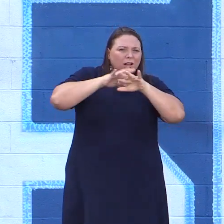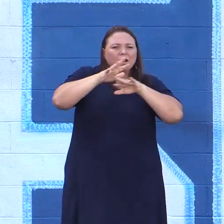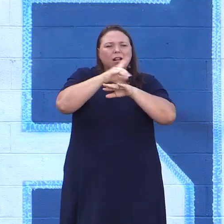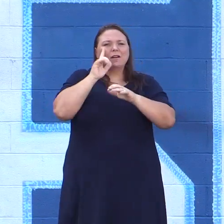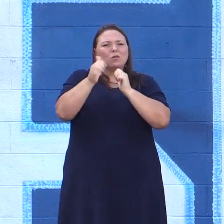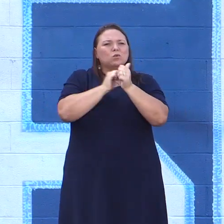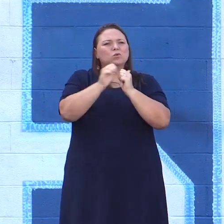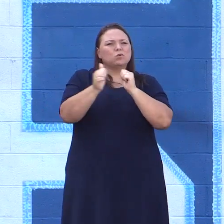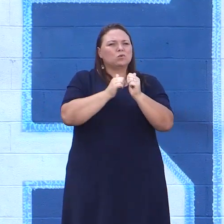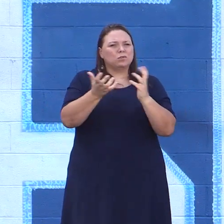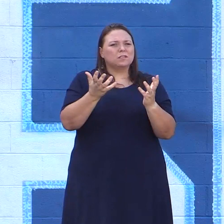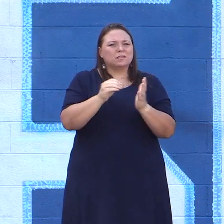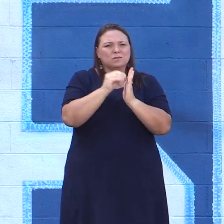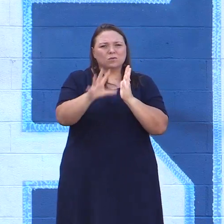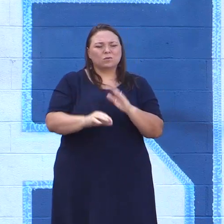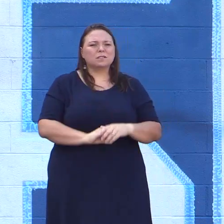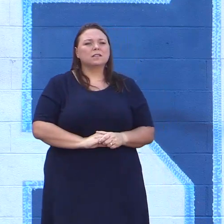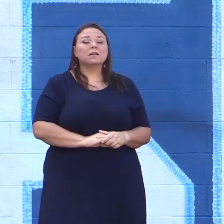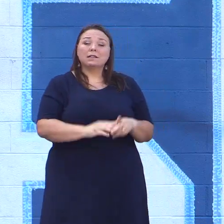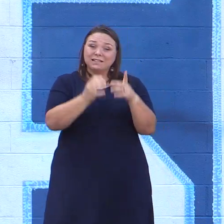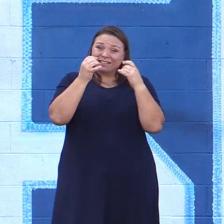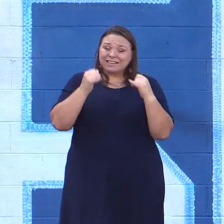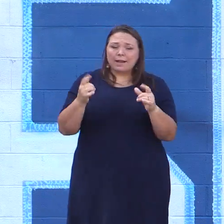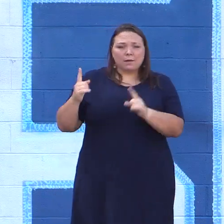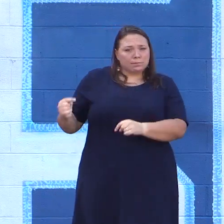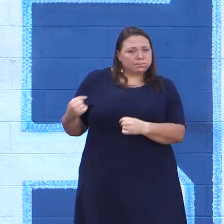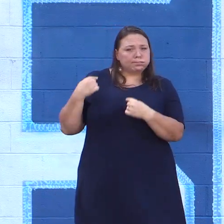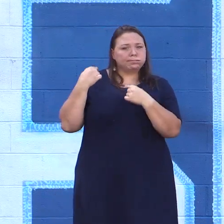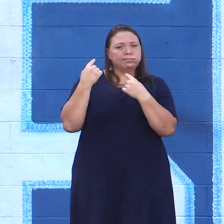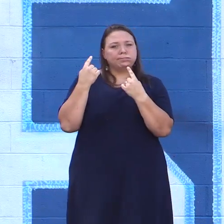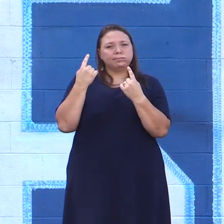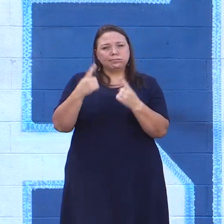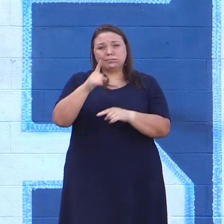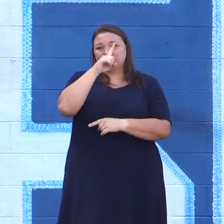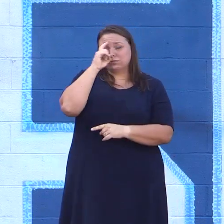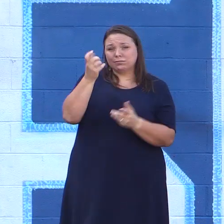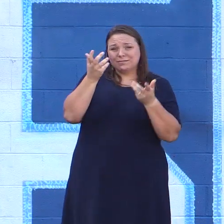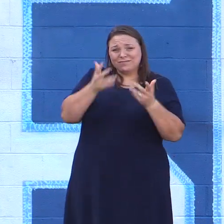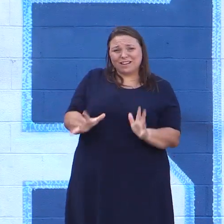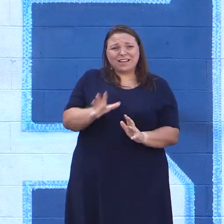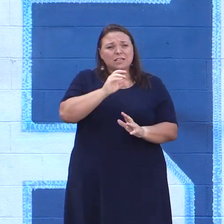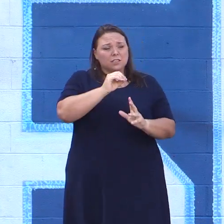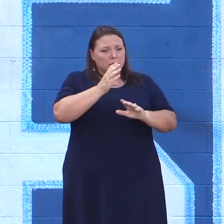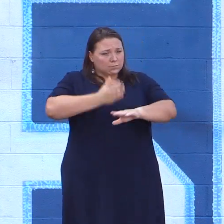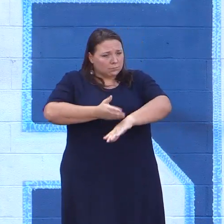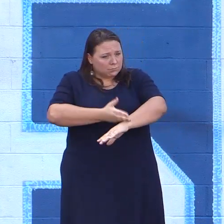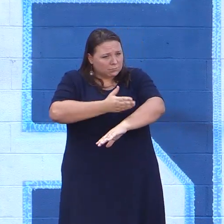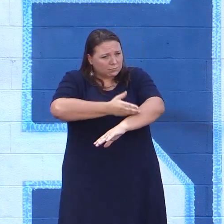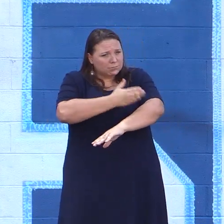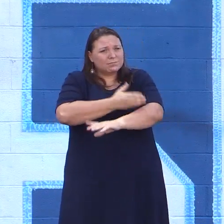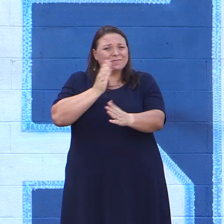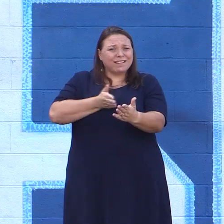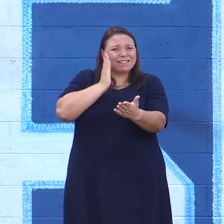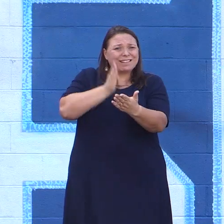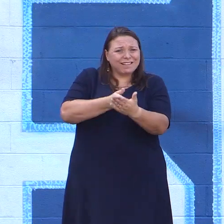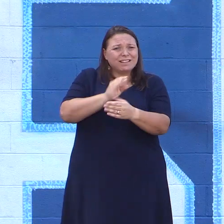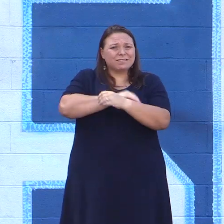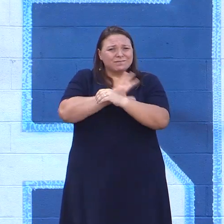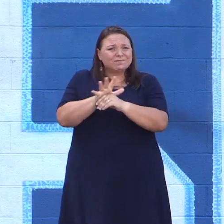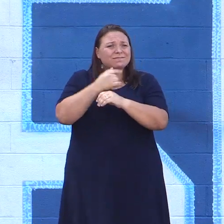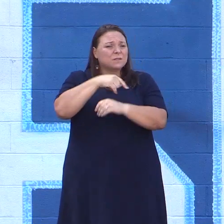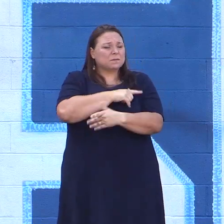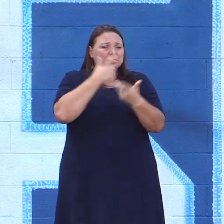athletes. But now, after a long summer and a lot of progress against COVID-19,